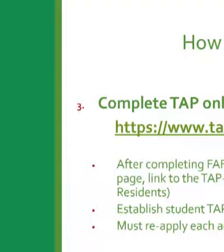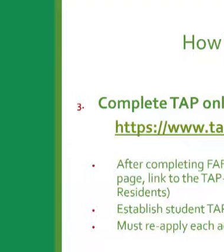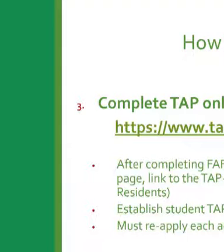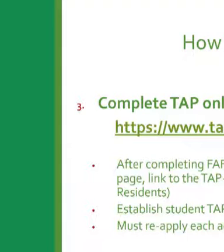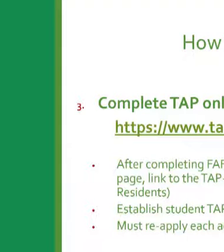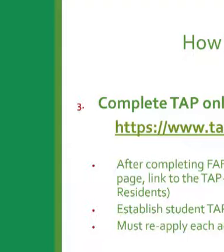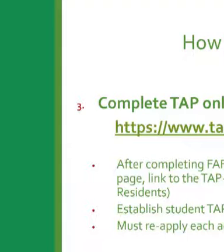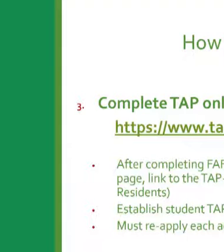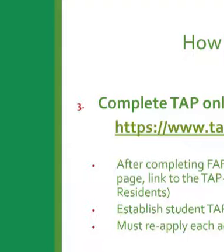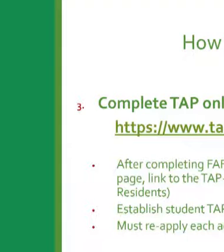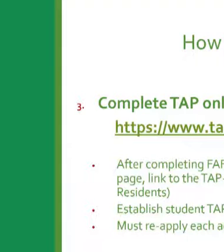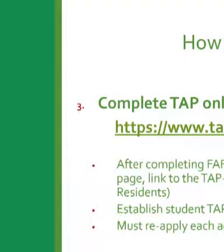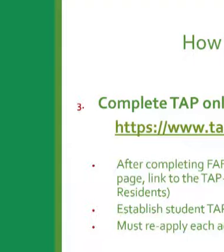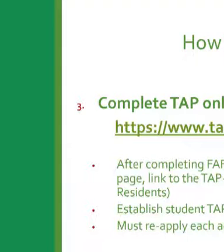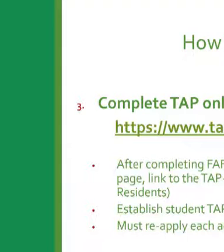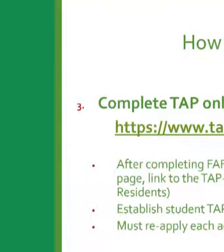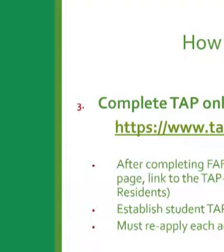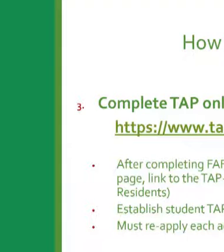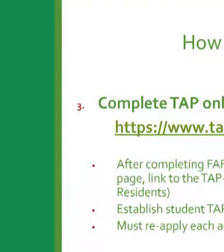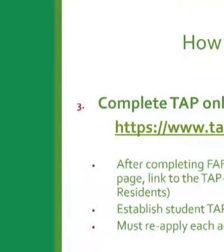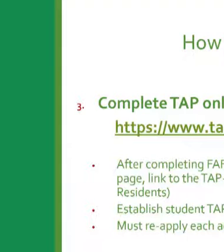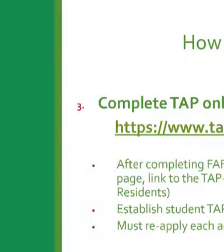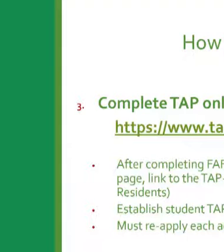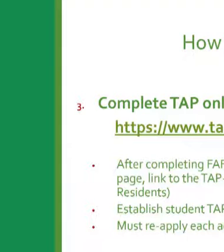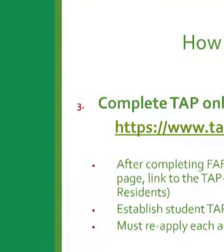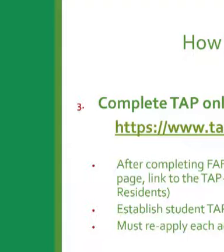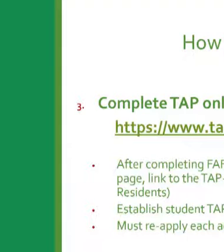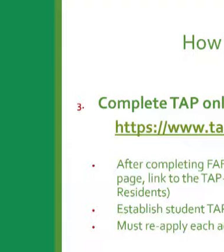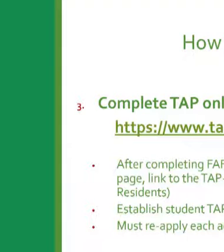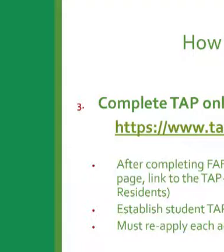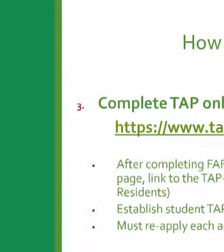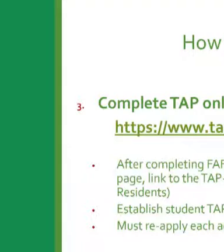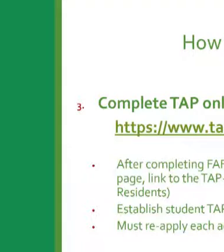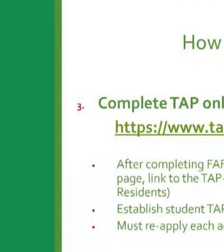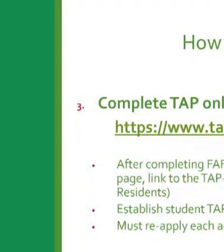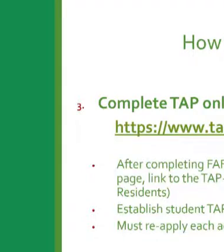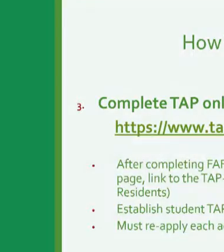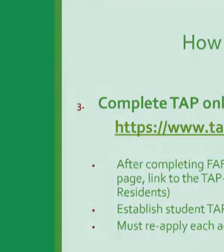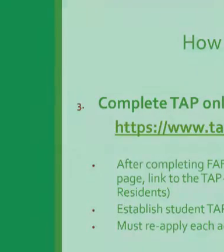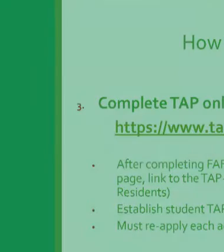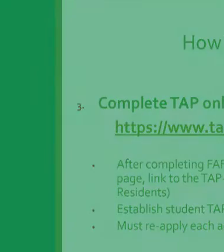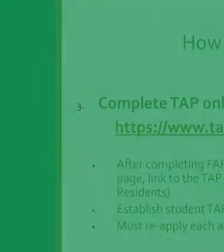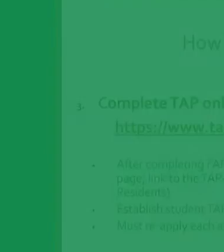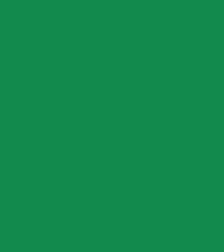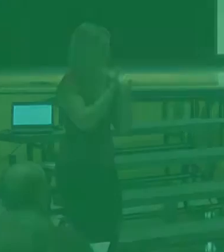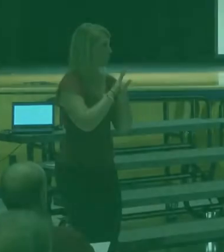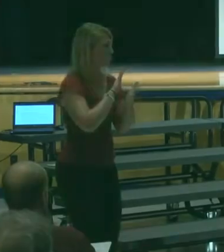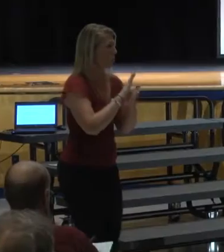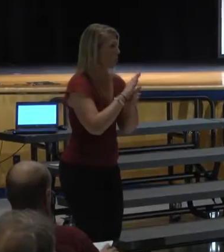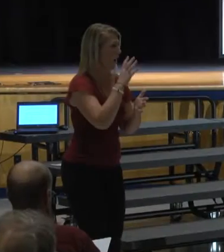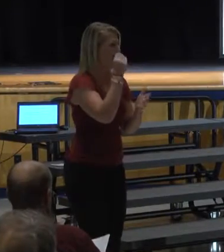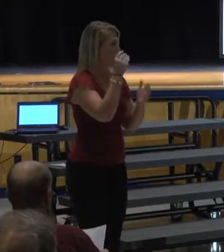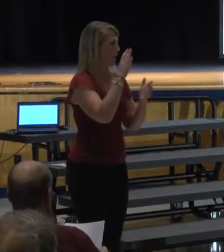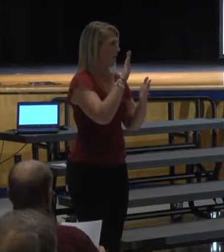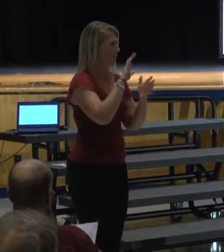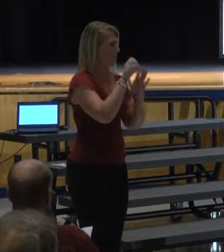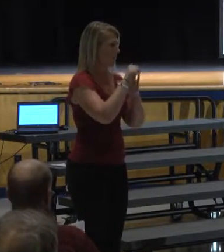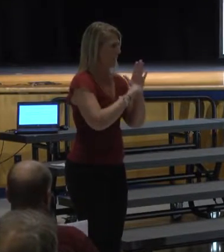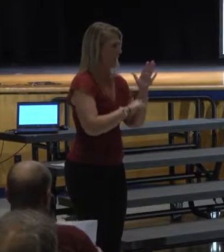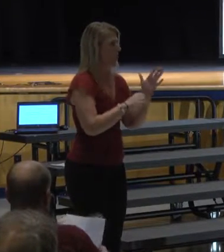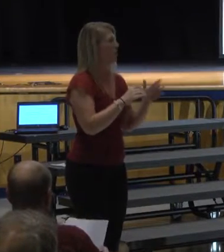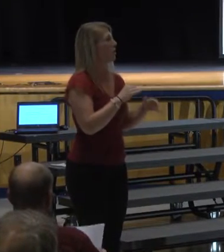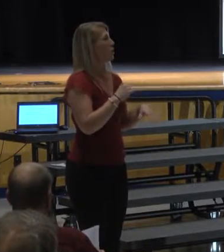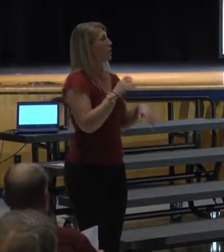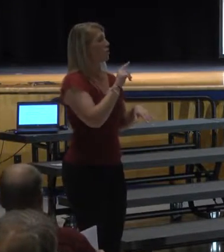again, lower the New York State income, the closer you can get to that amount. So TAP only lists one school. Once the application is complete, you